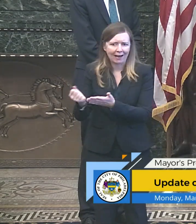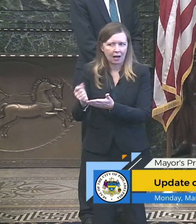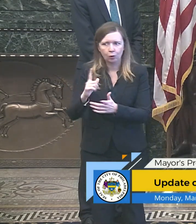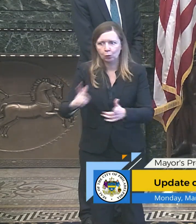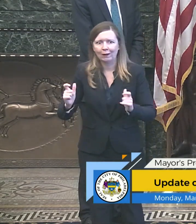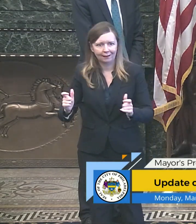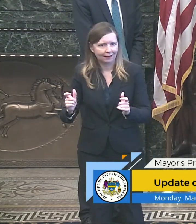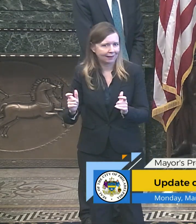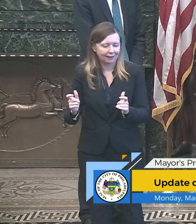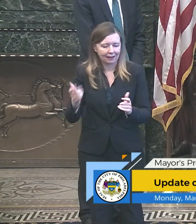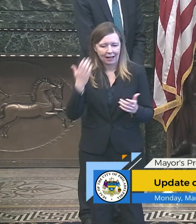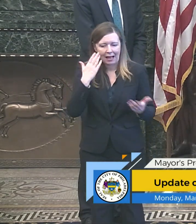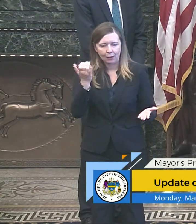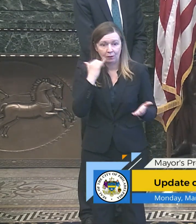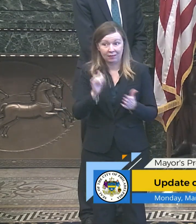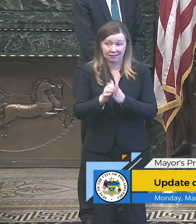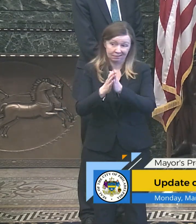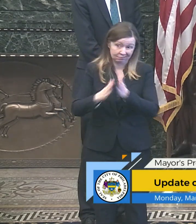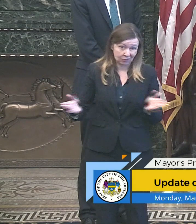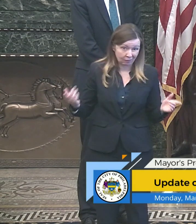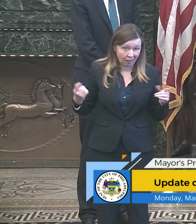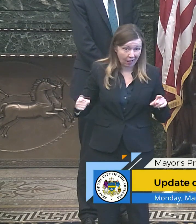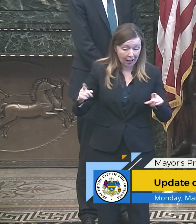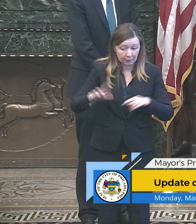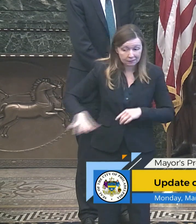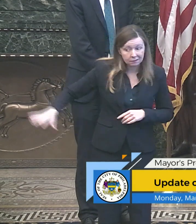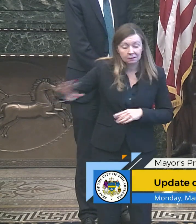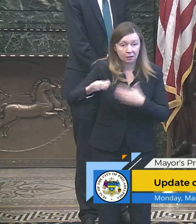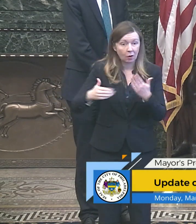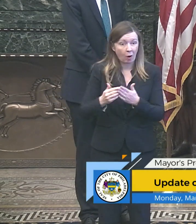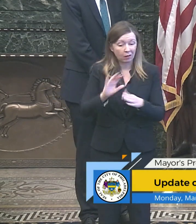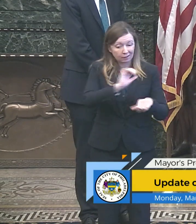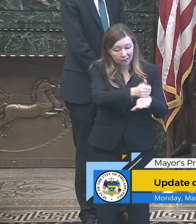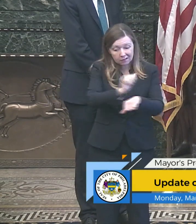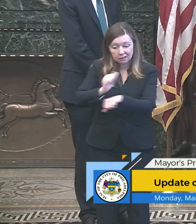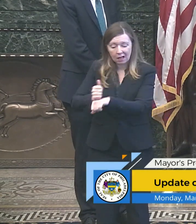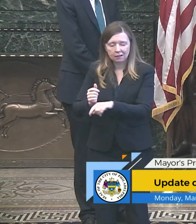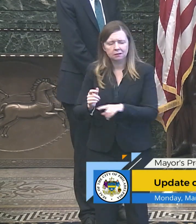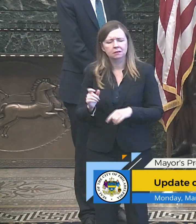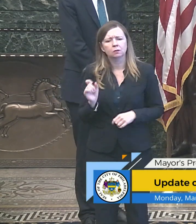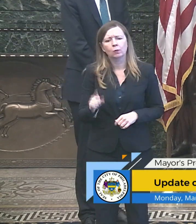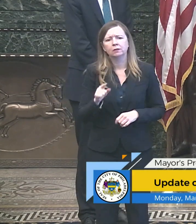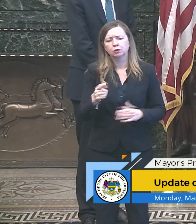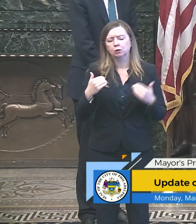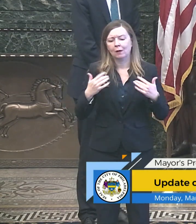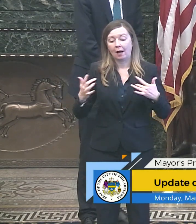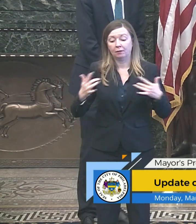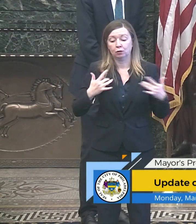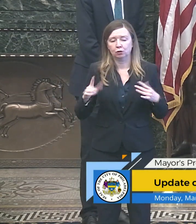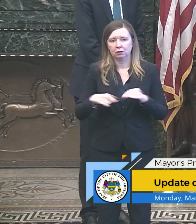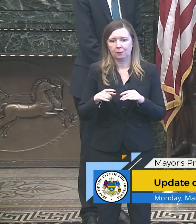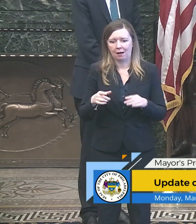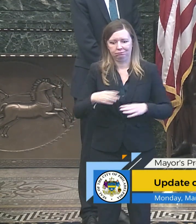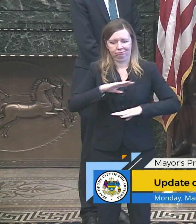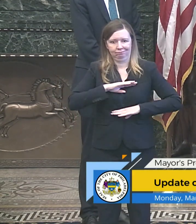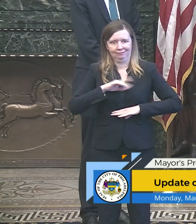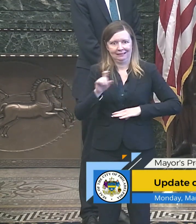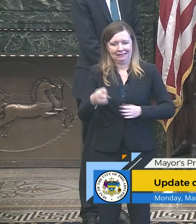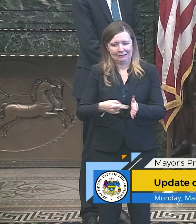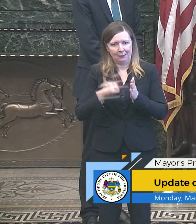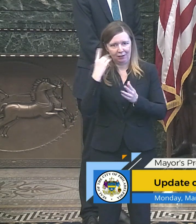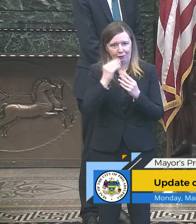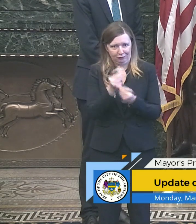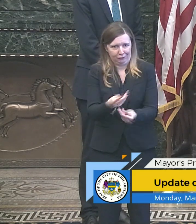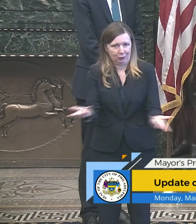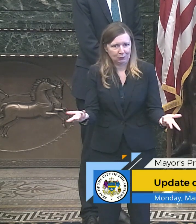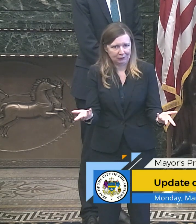quickly. I don't know if this is general throughout all the sites, but do you have concerns about being able to meet the demand for food now that you've